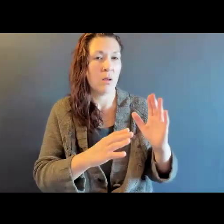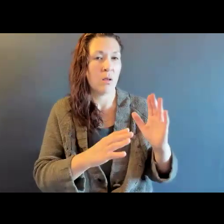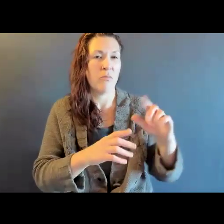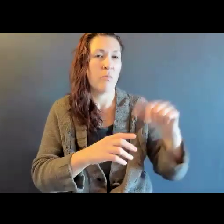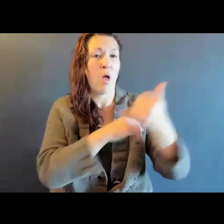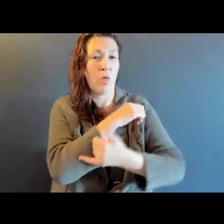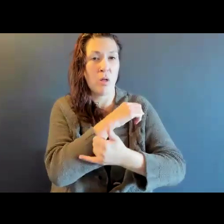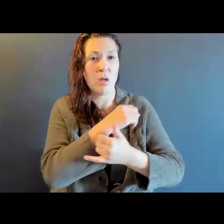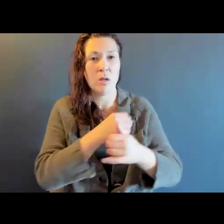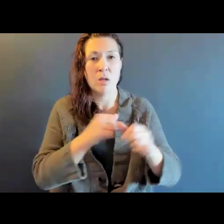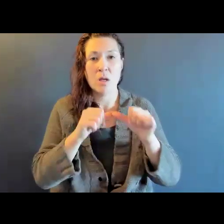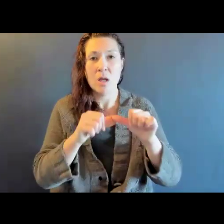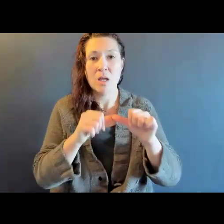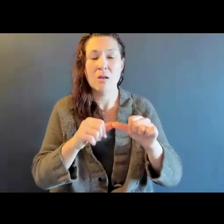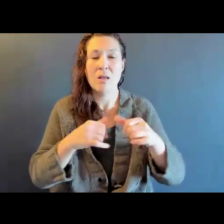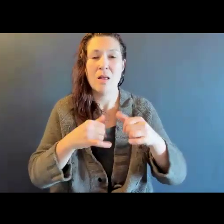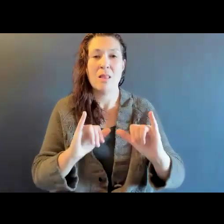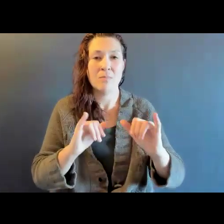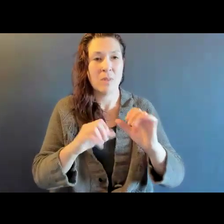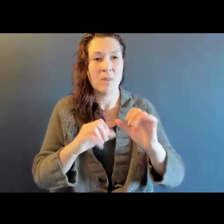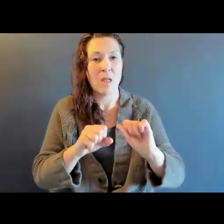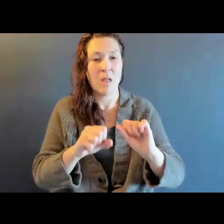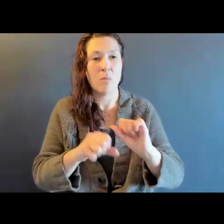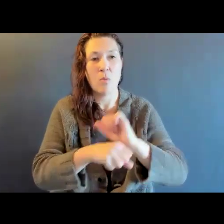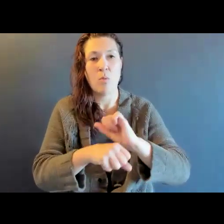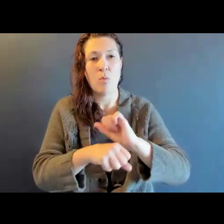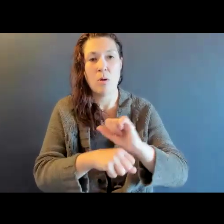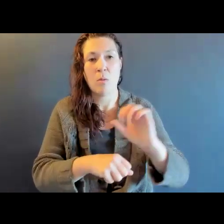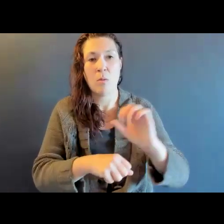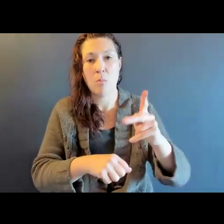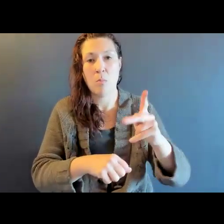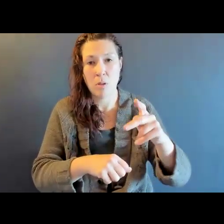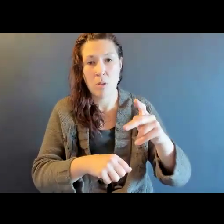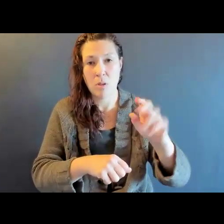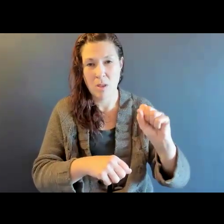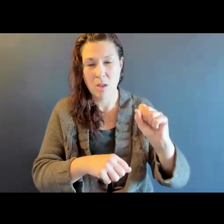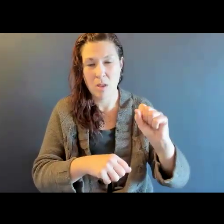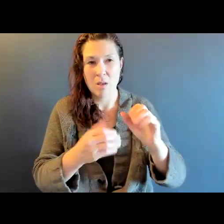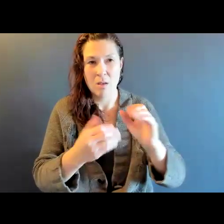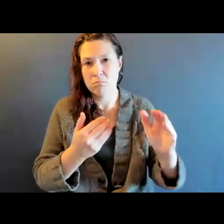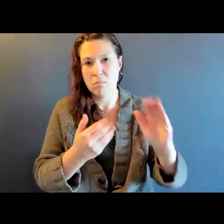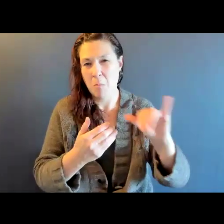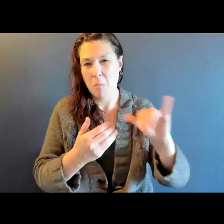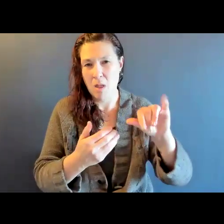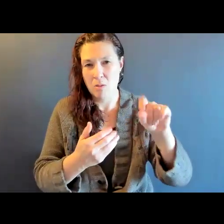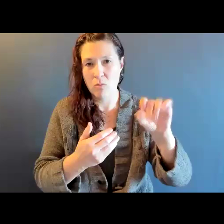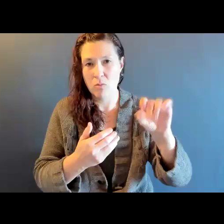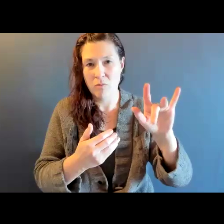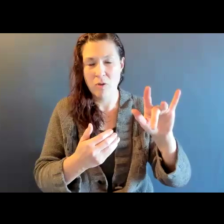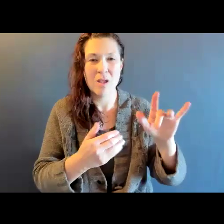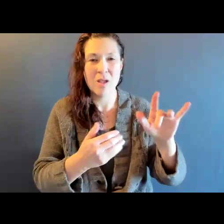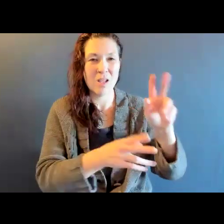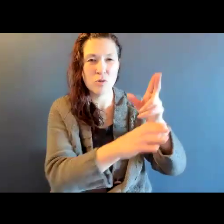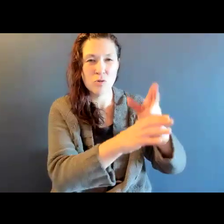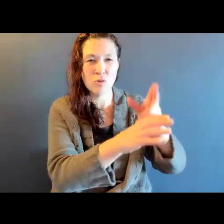BPS after May of 2025 through the E-Verify program. My time at BPS has been marked by a